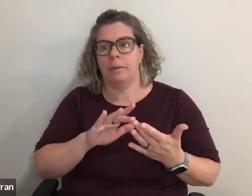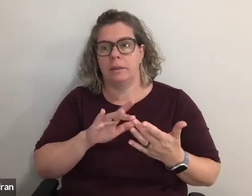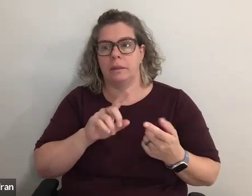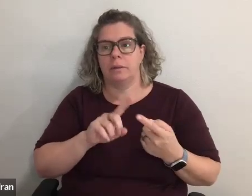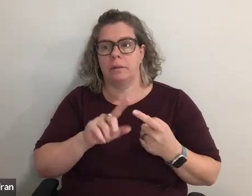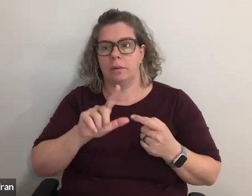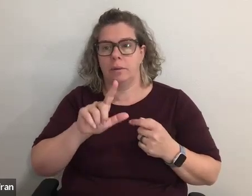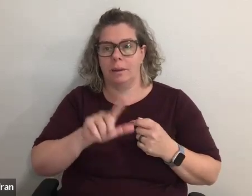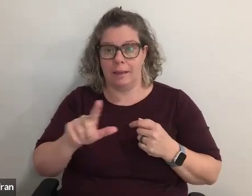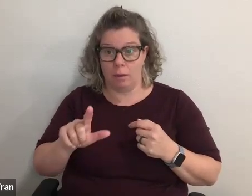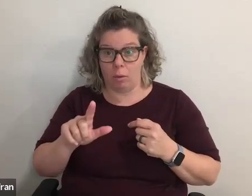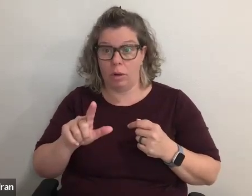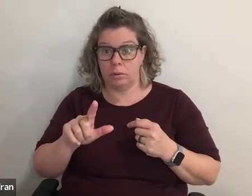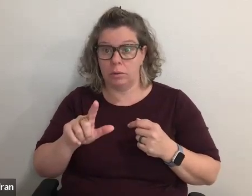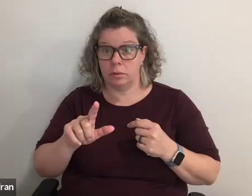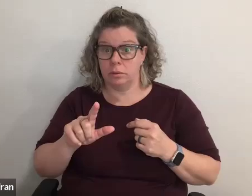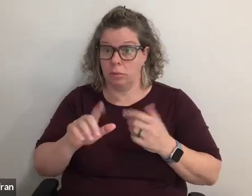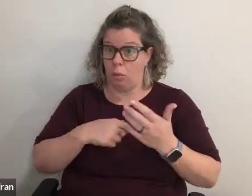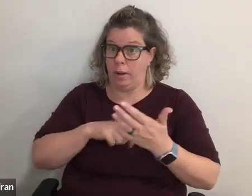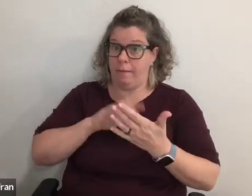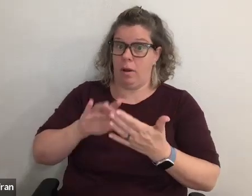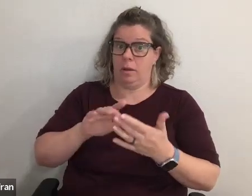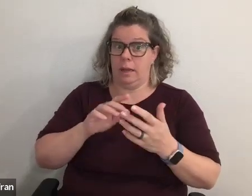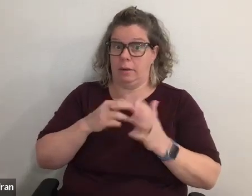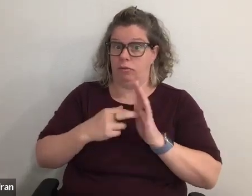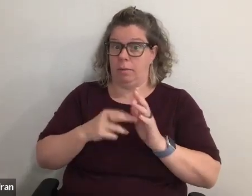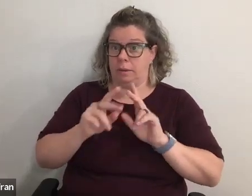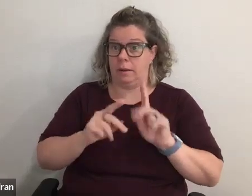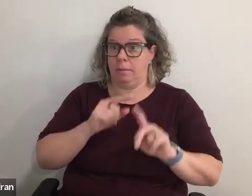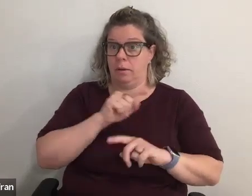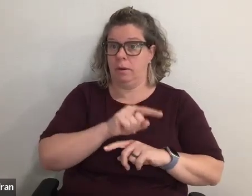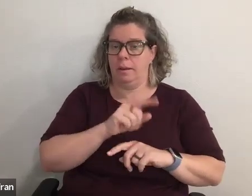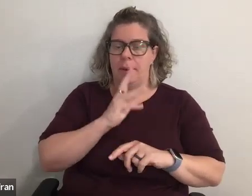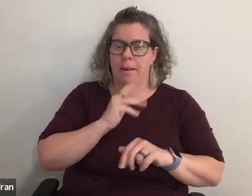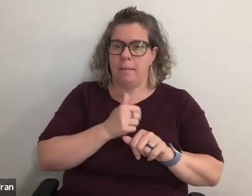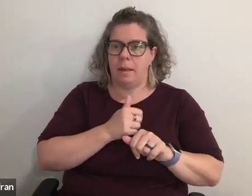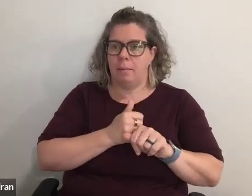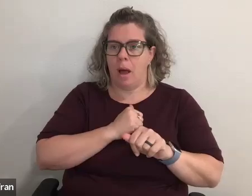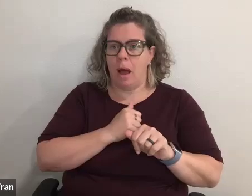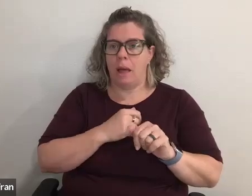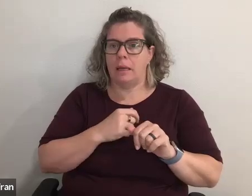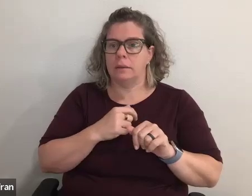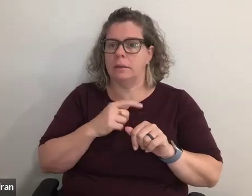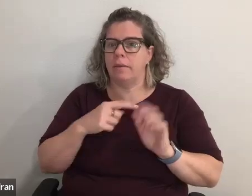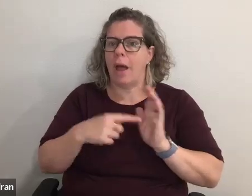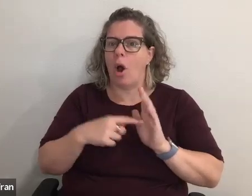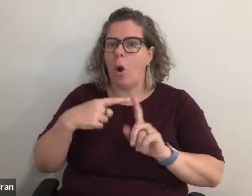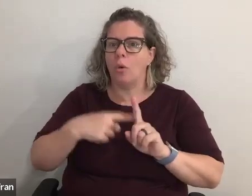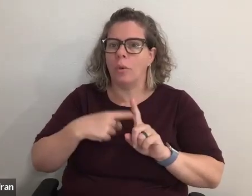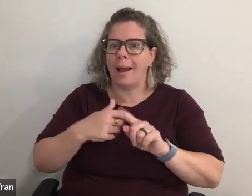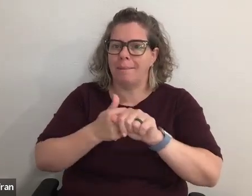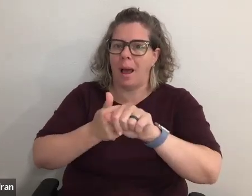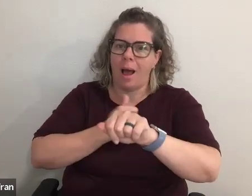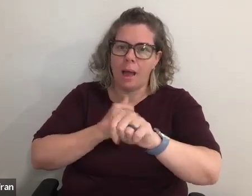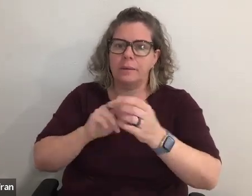to landlords on behalf of people who maybe are, behind on rent due to their mental health crisis. So sometimes we're able to